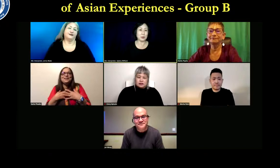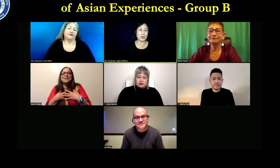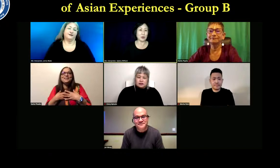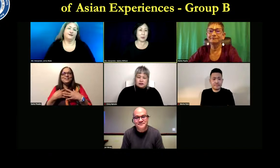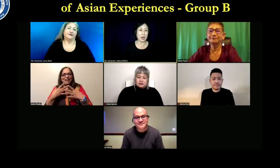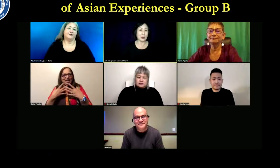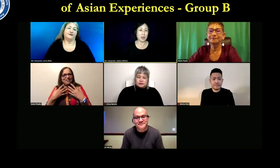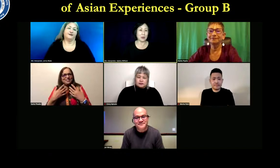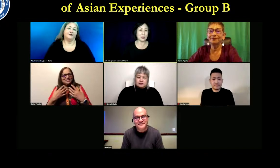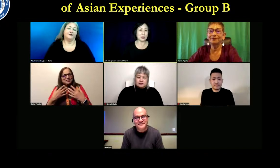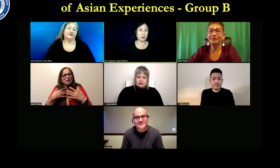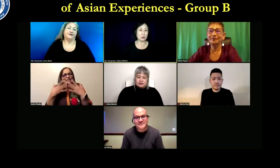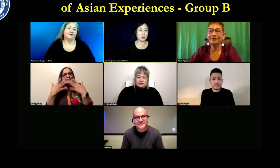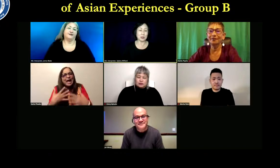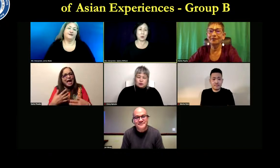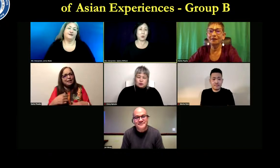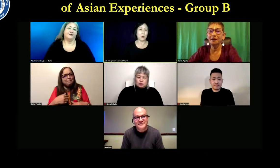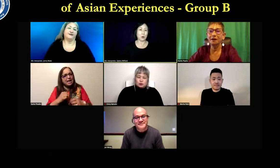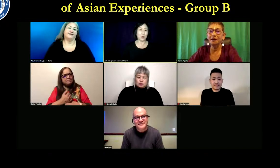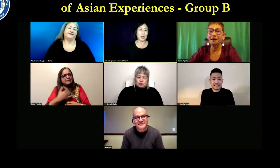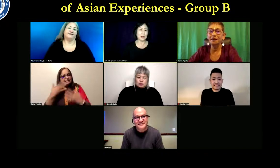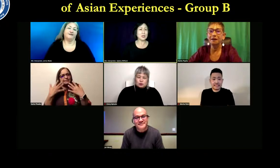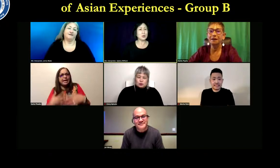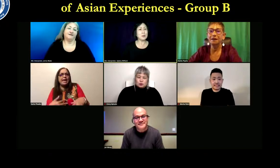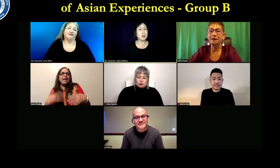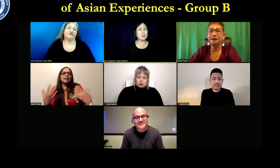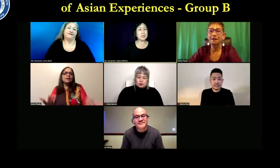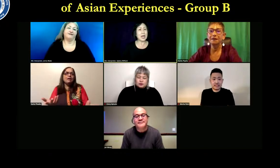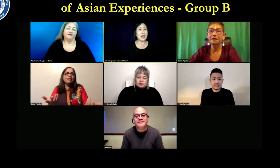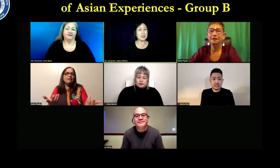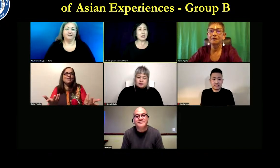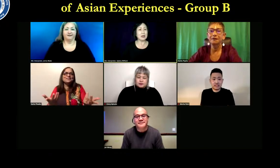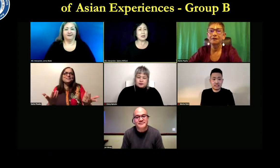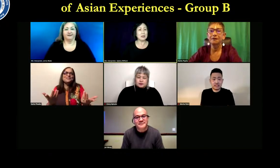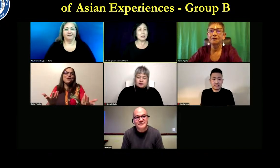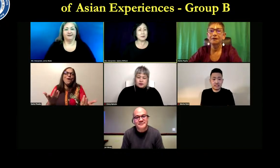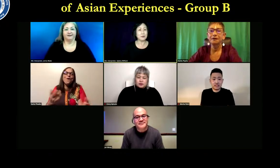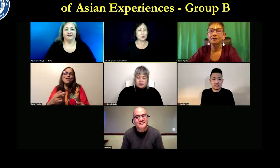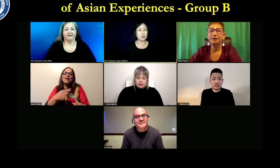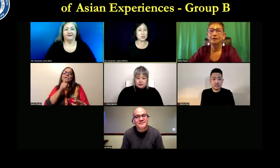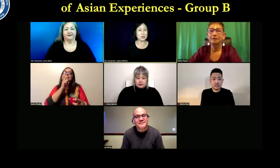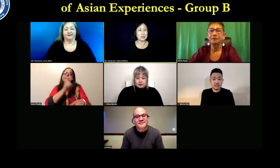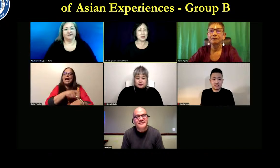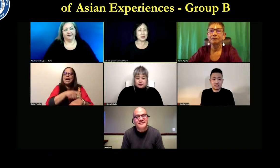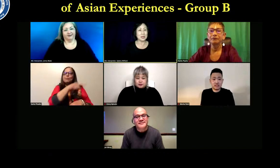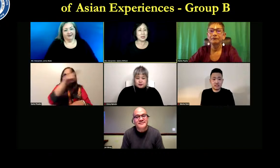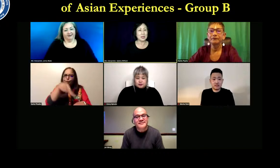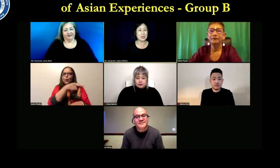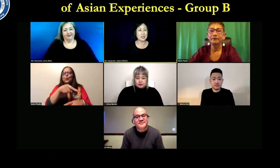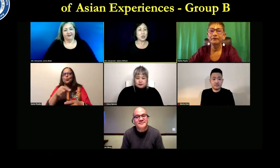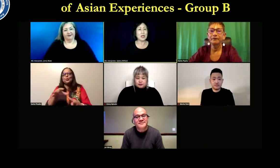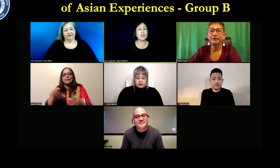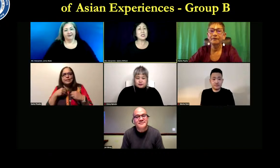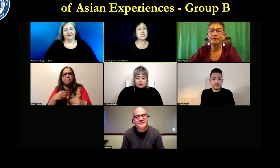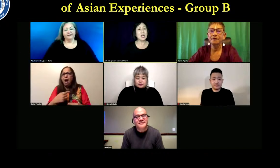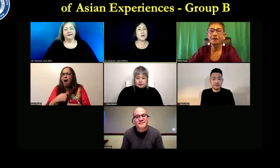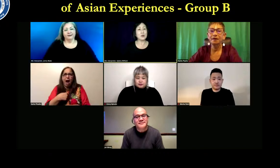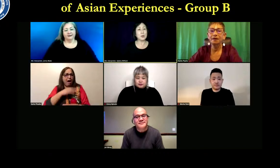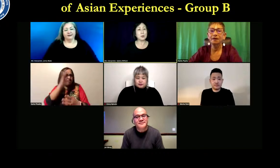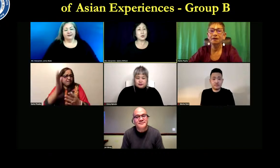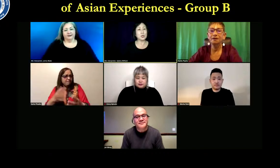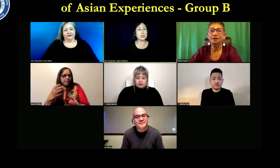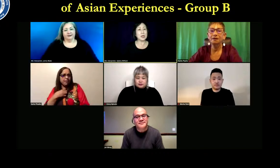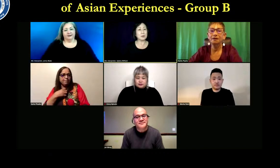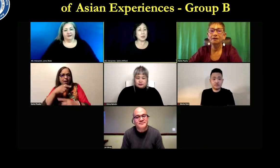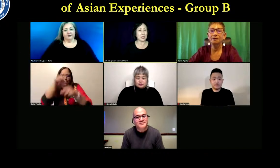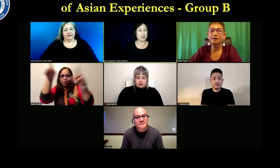out, you spit it out of your mouth. It's like, whoa, that really made me sad when she did this. So I think it is time